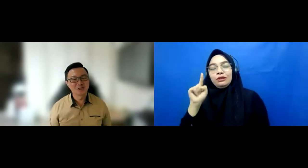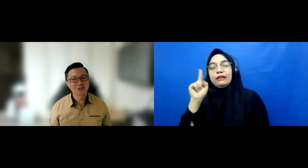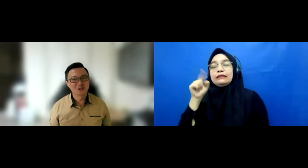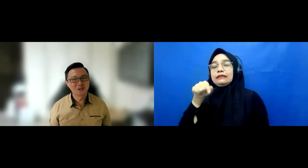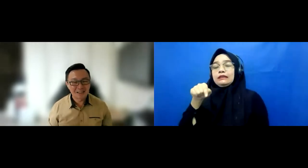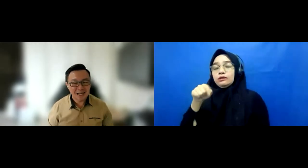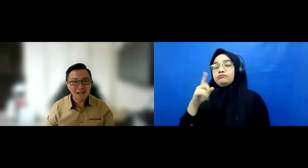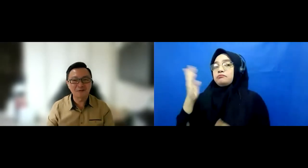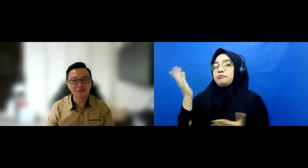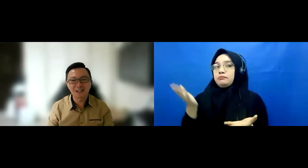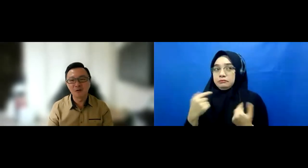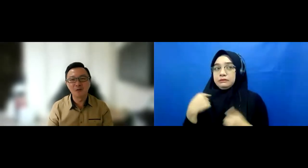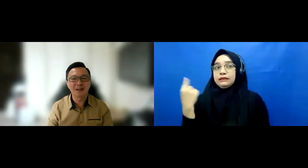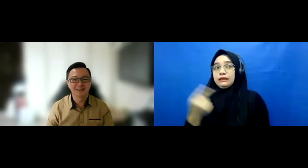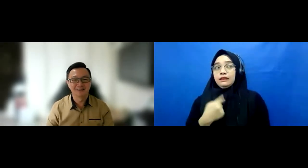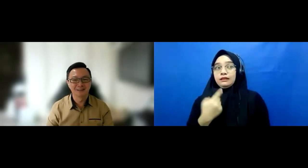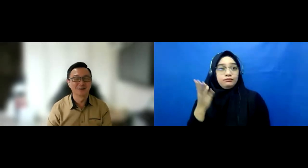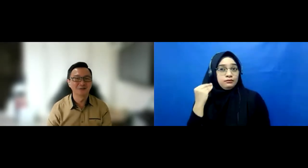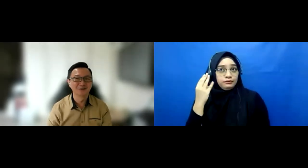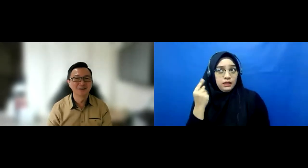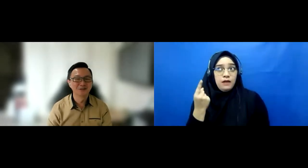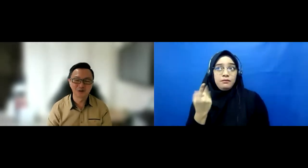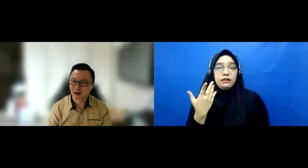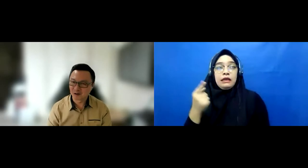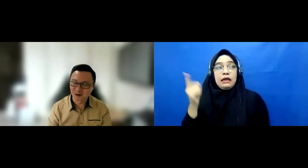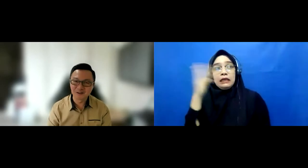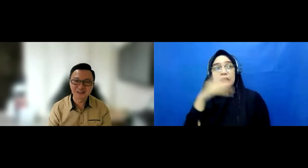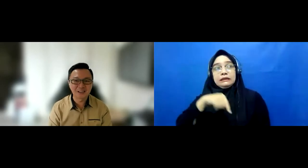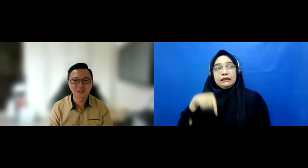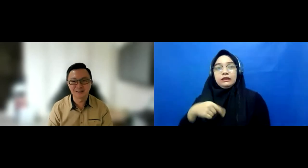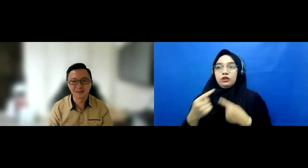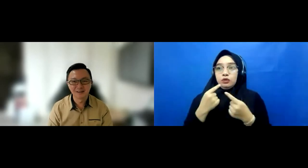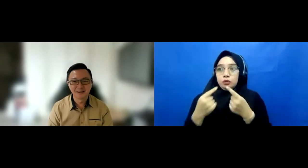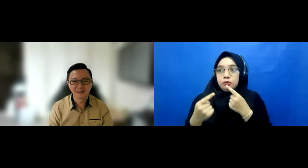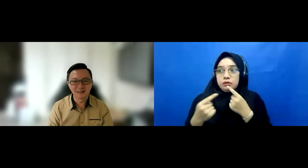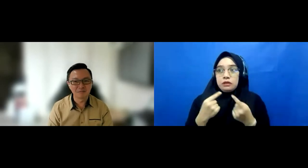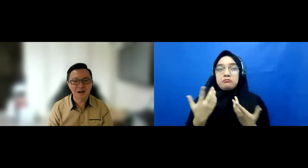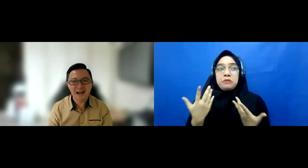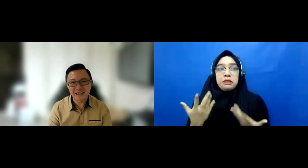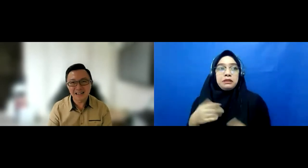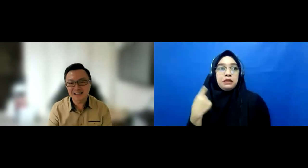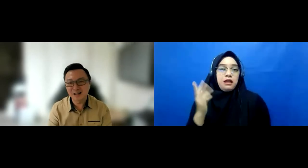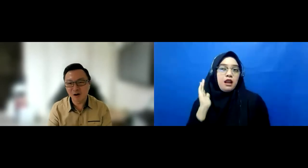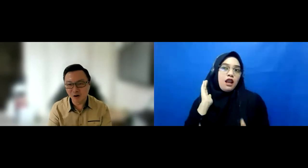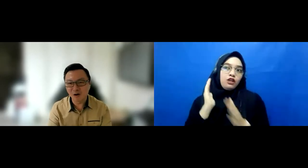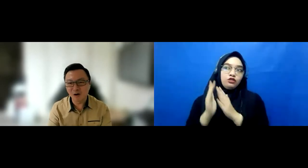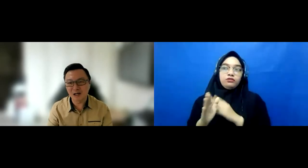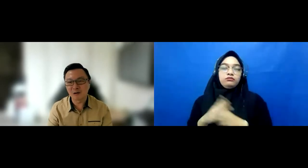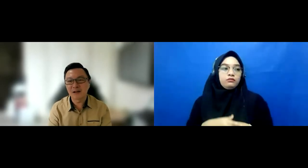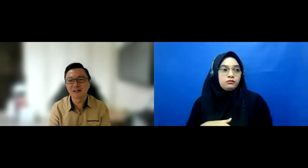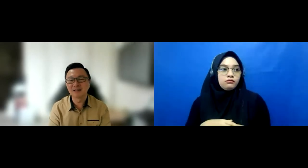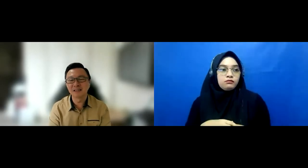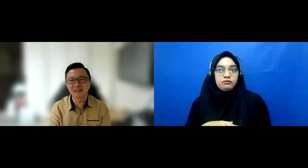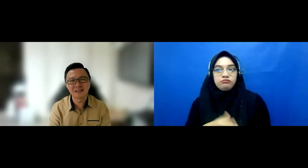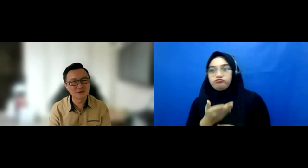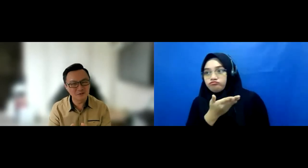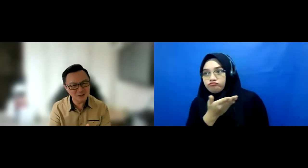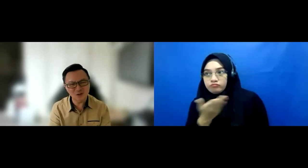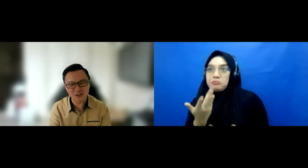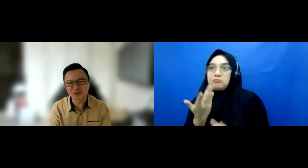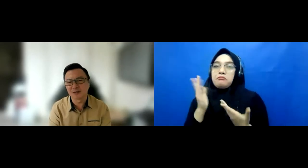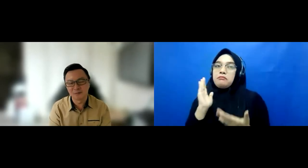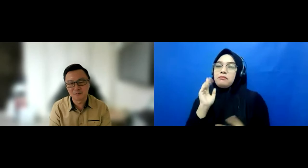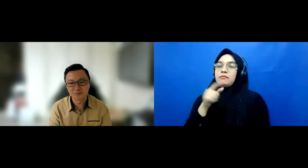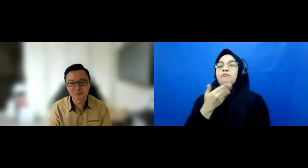just dive right away, you know, to our conversation by asking all our panelists this